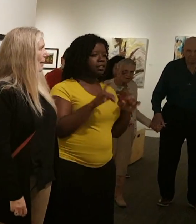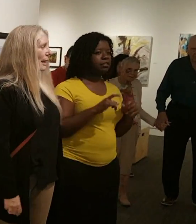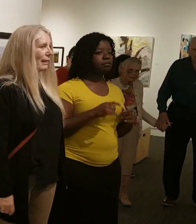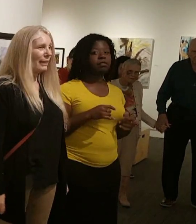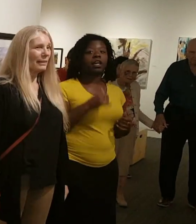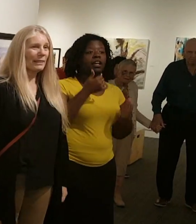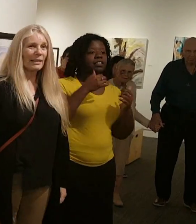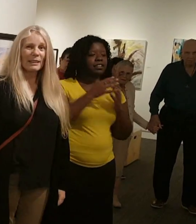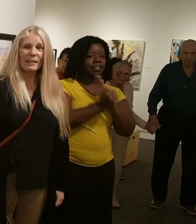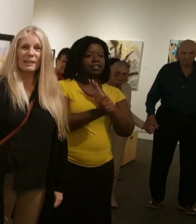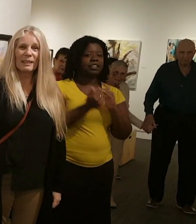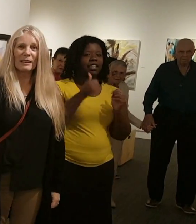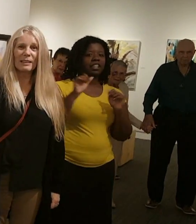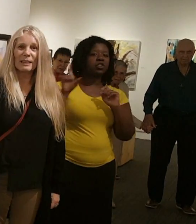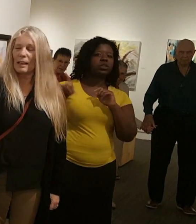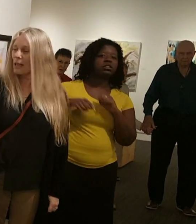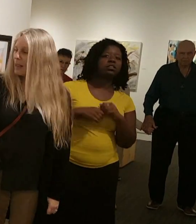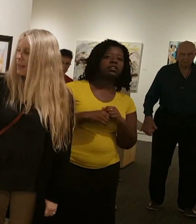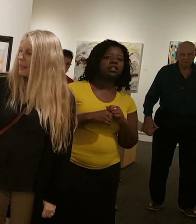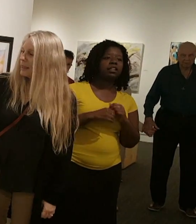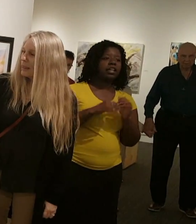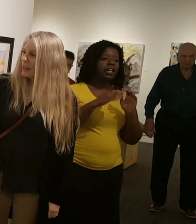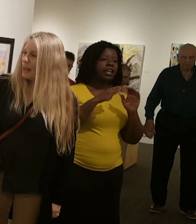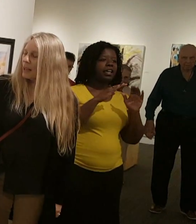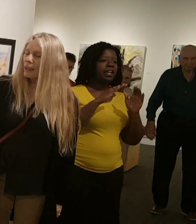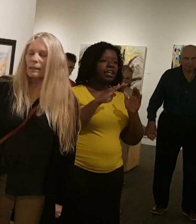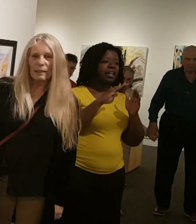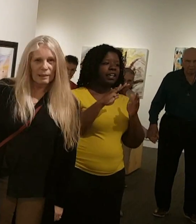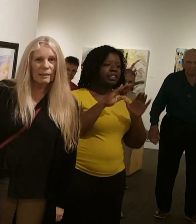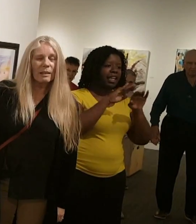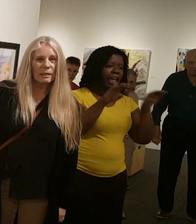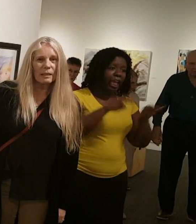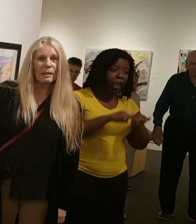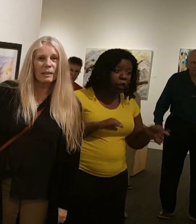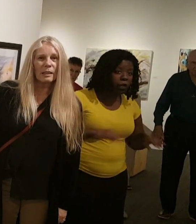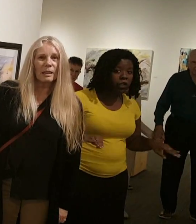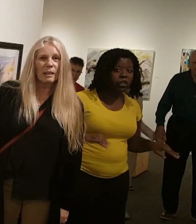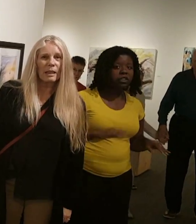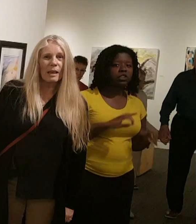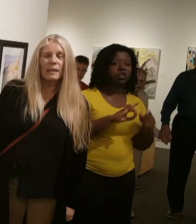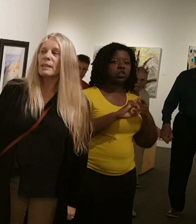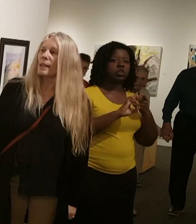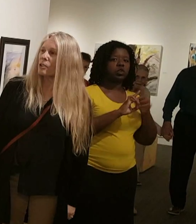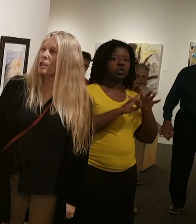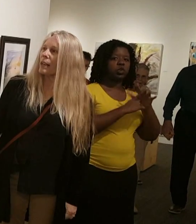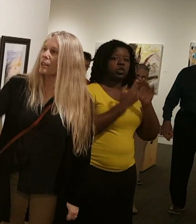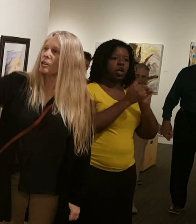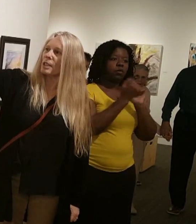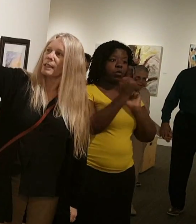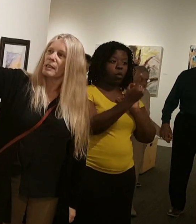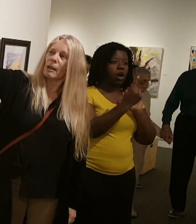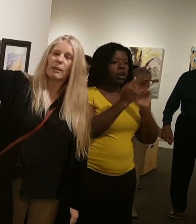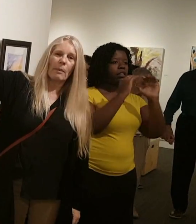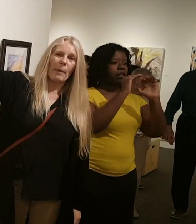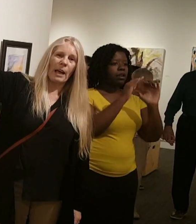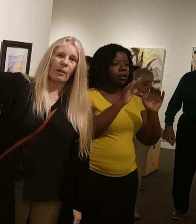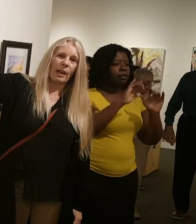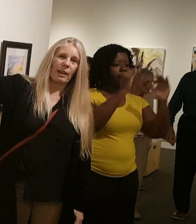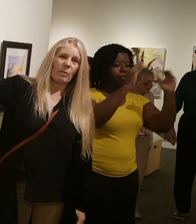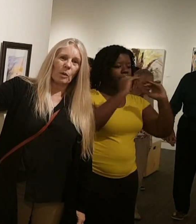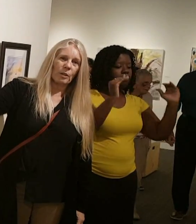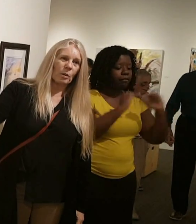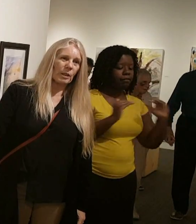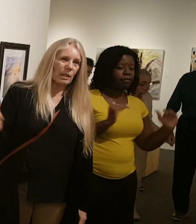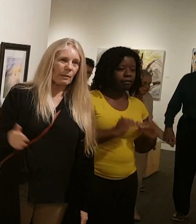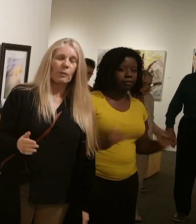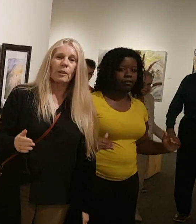the artist? Is it kind of a layered approach you take? You start with one thing and then you build on top? Essentially, I usually start in the background